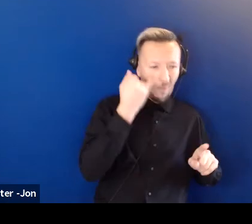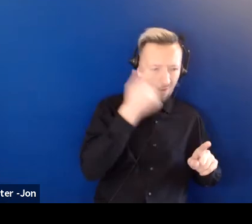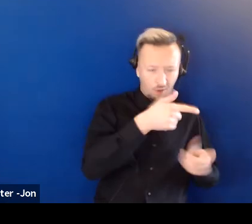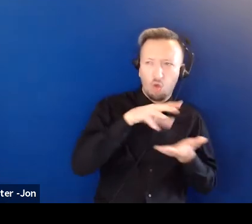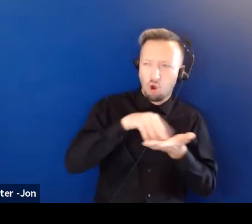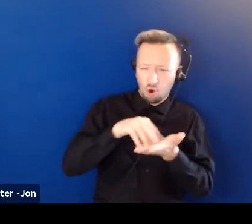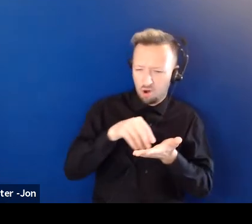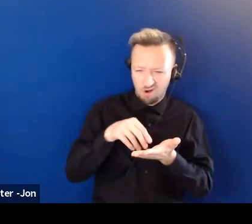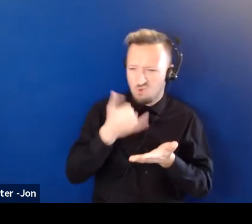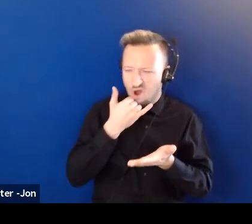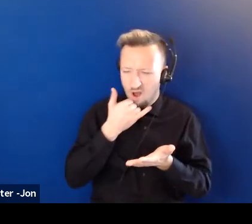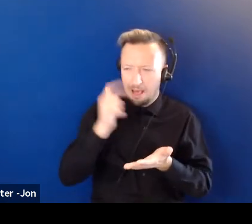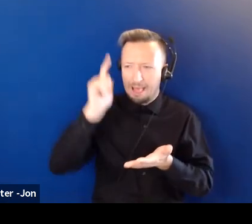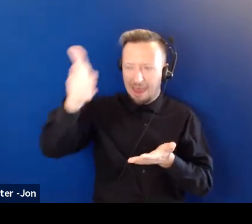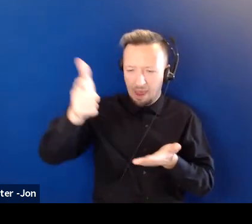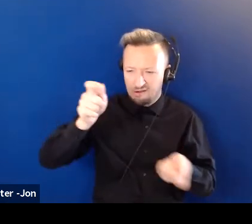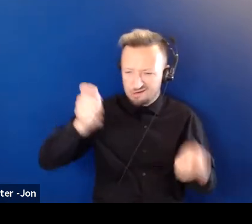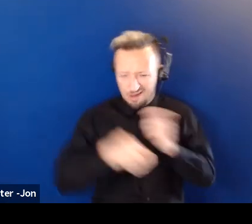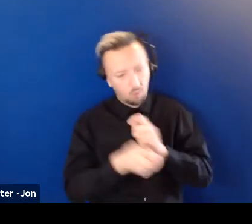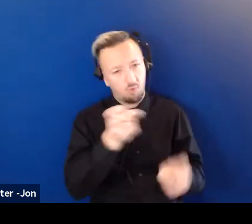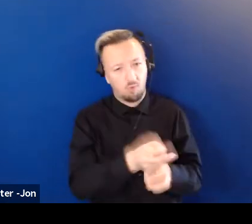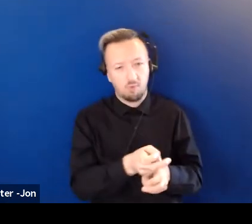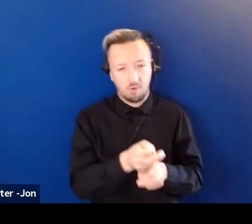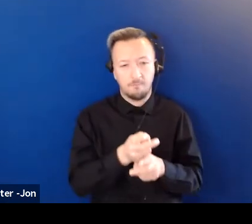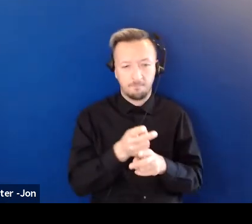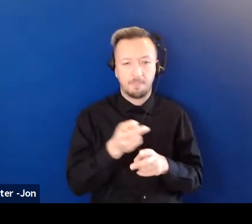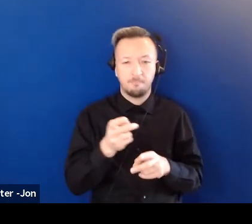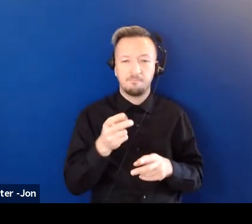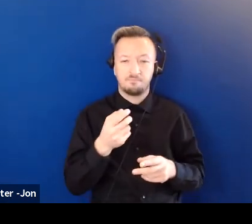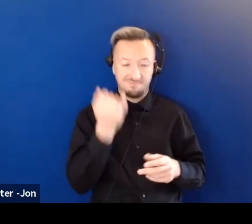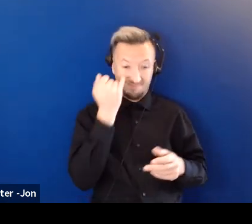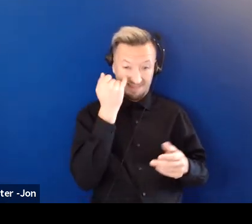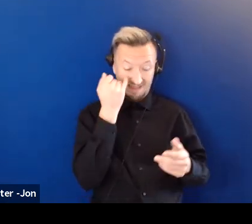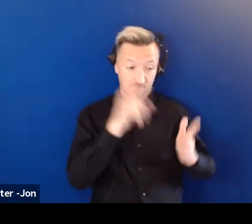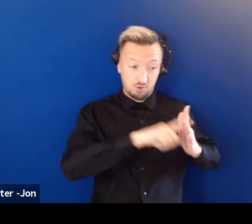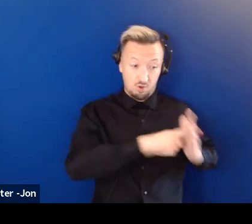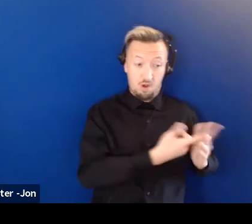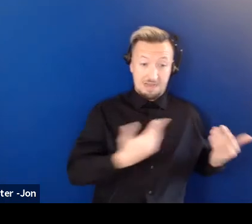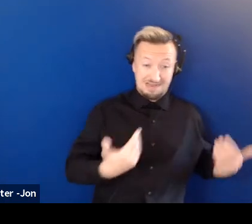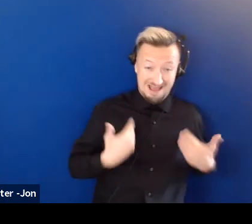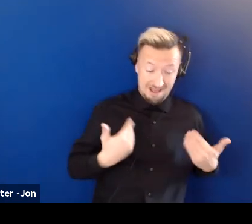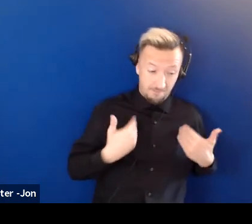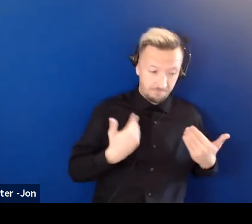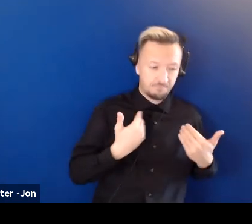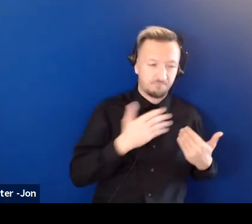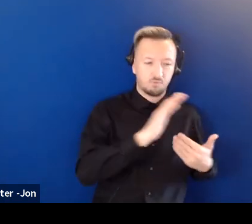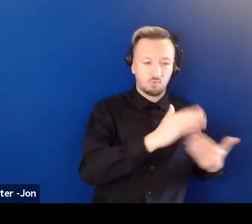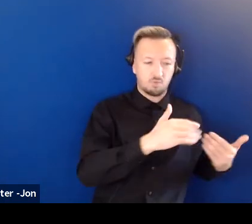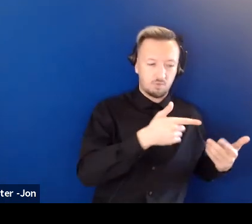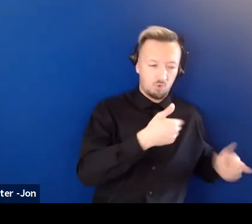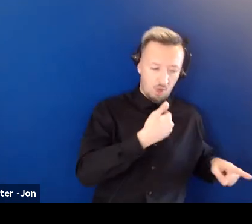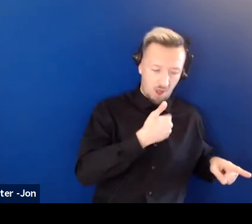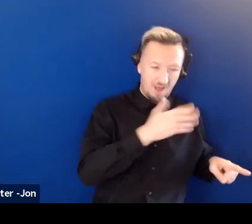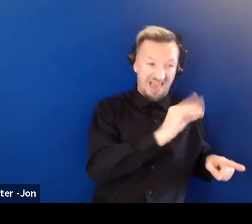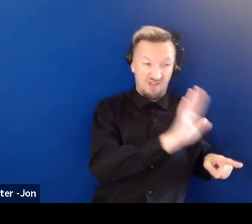that independent living philosophy, we can create good habits both with the youth and with their families, rather than breaking